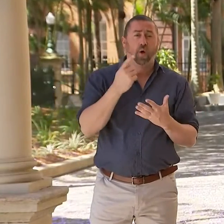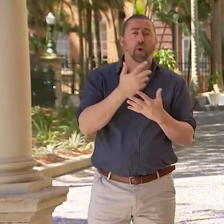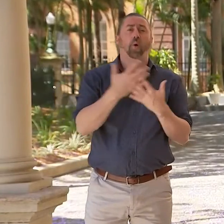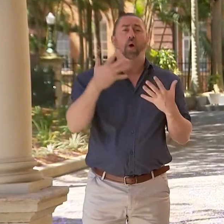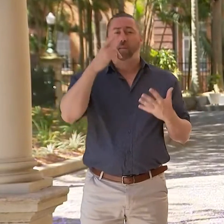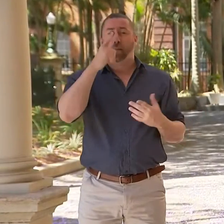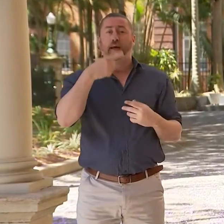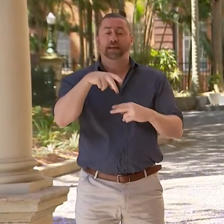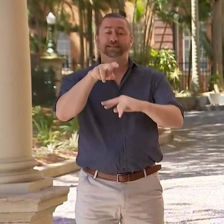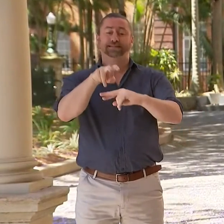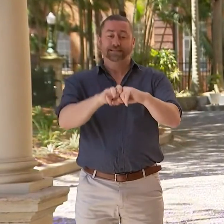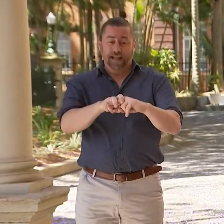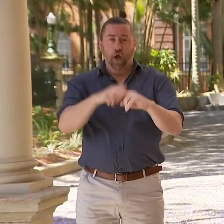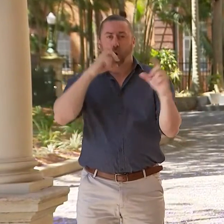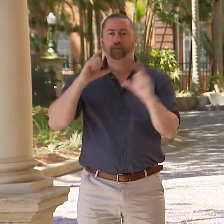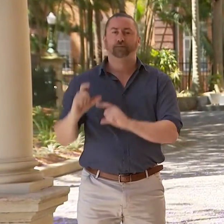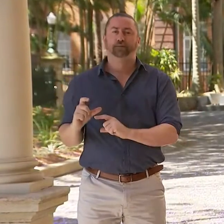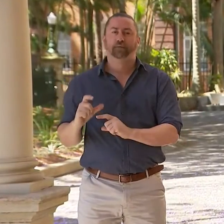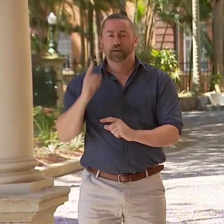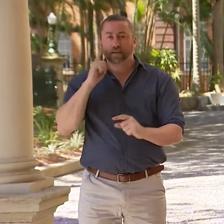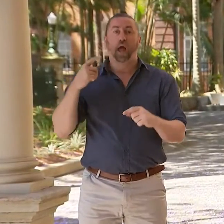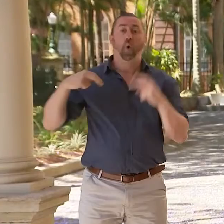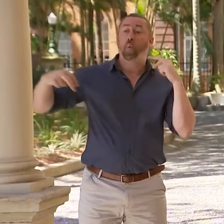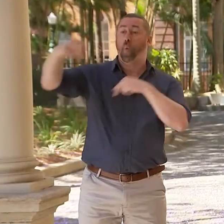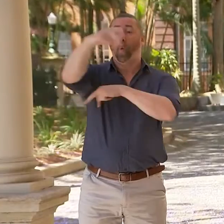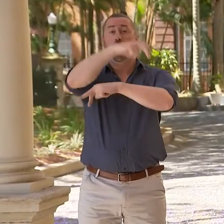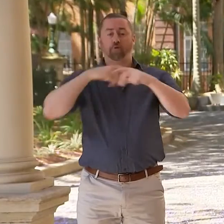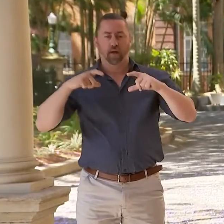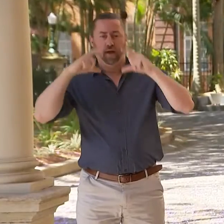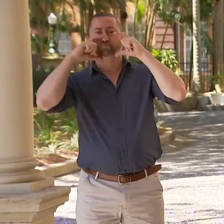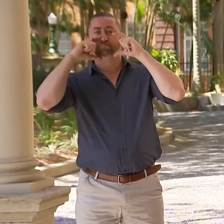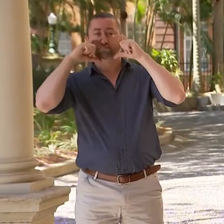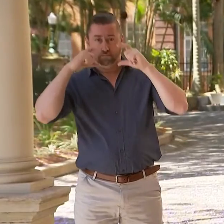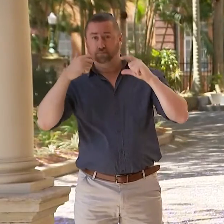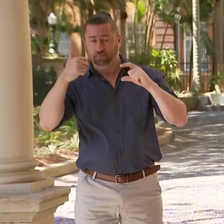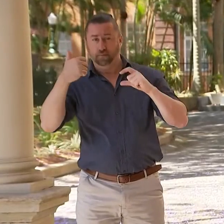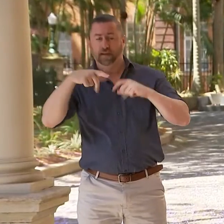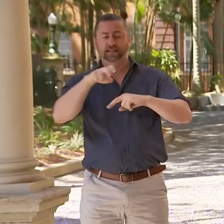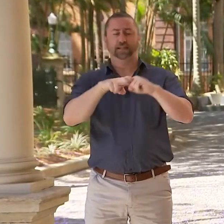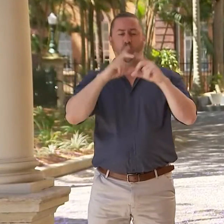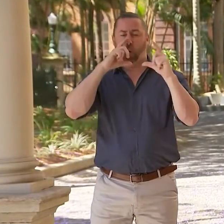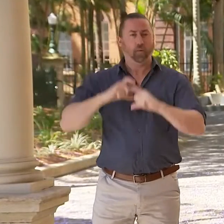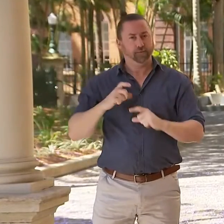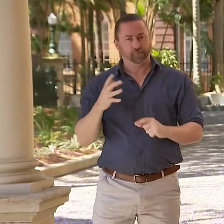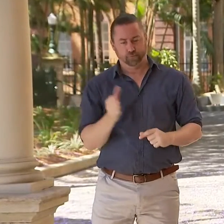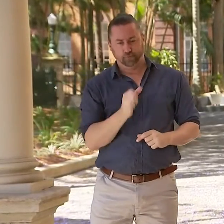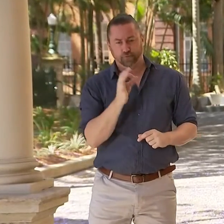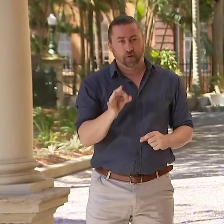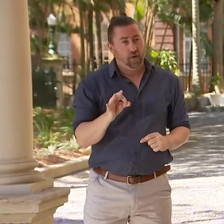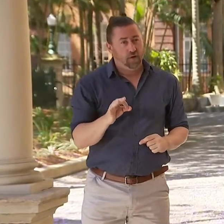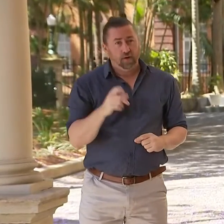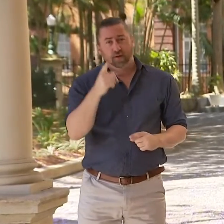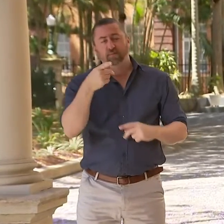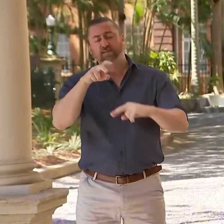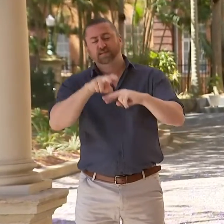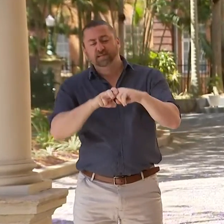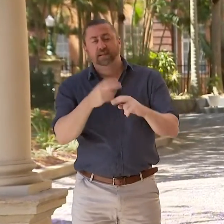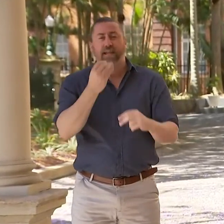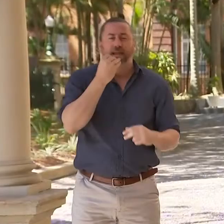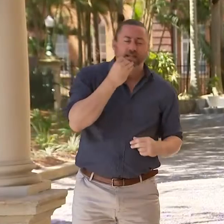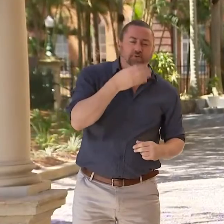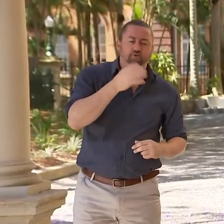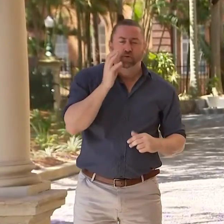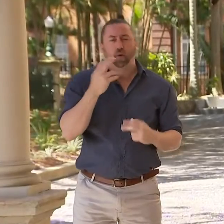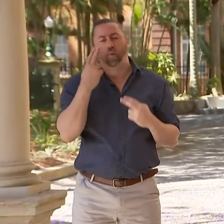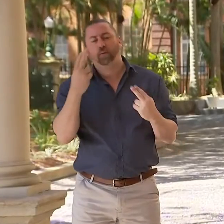till people sat down, and then once they sat down, they took them off. So people, once you sit down and you're eating or drinking,